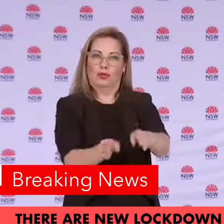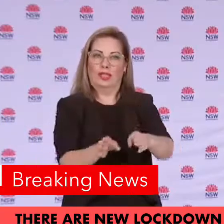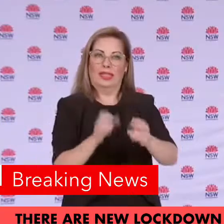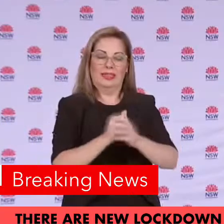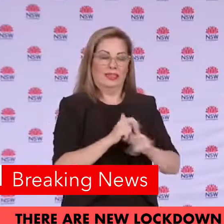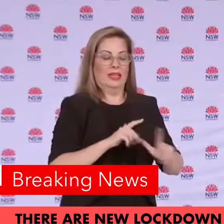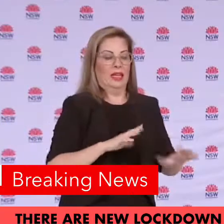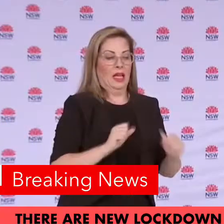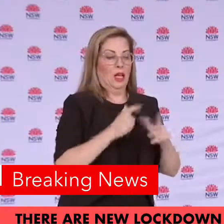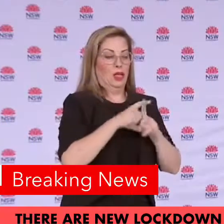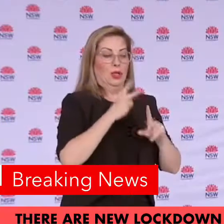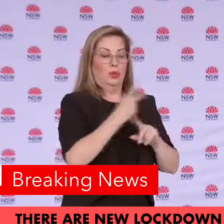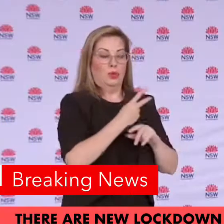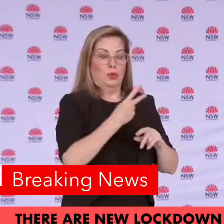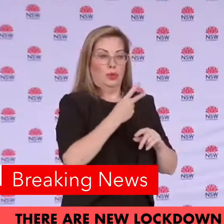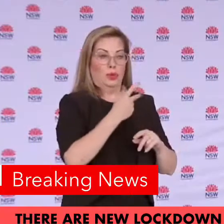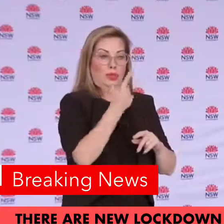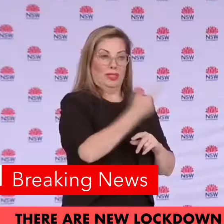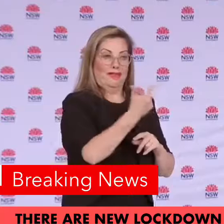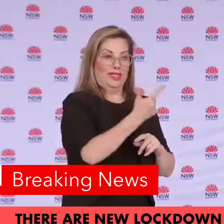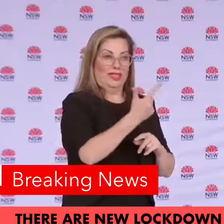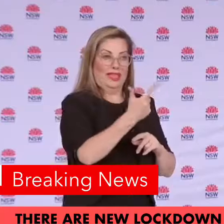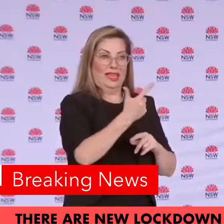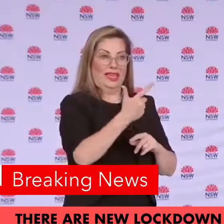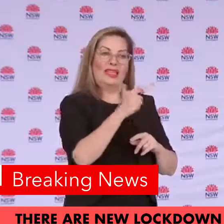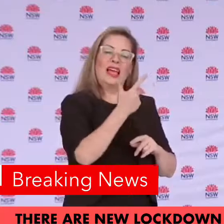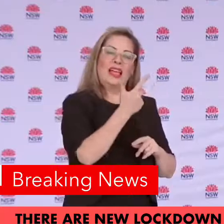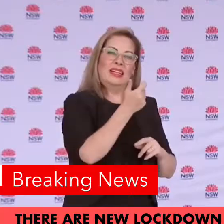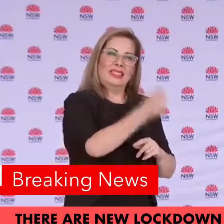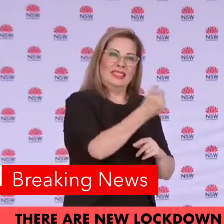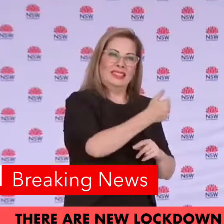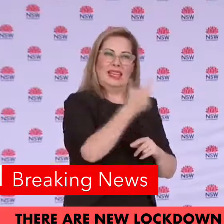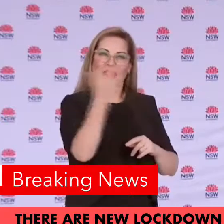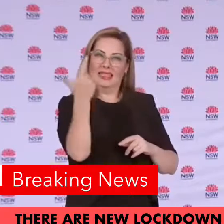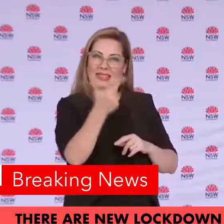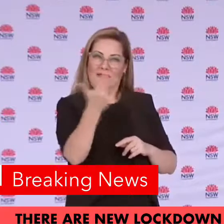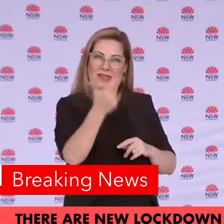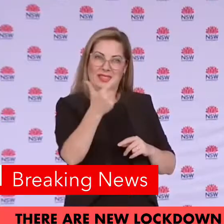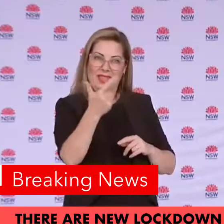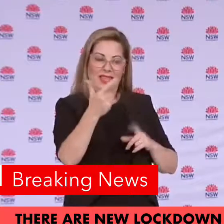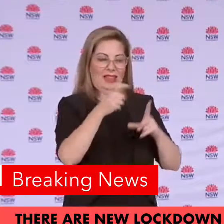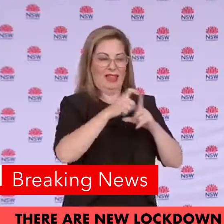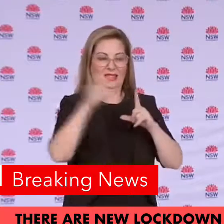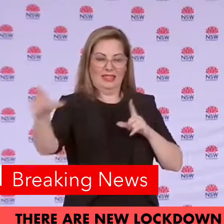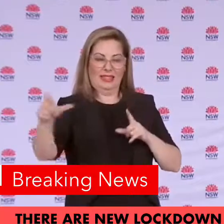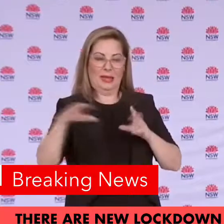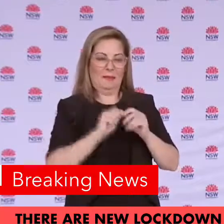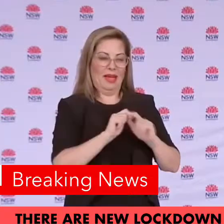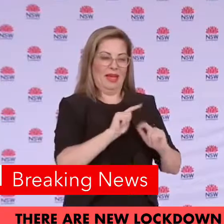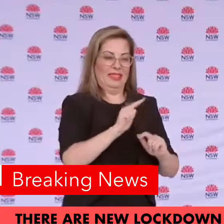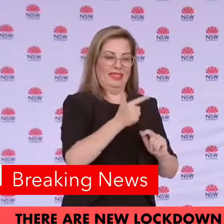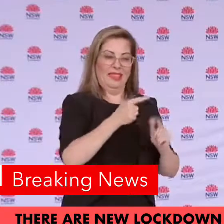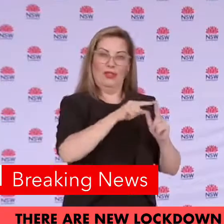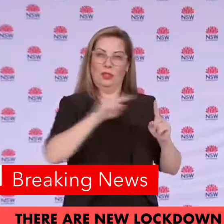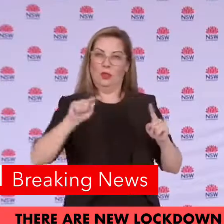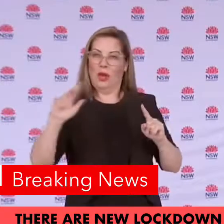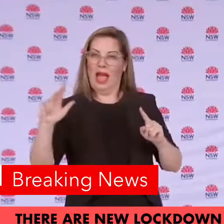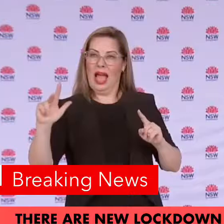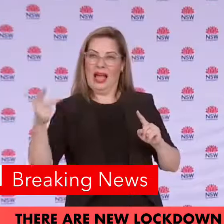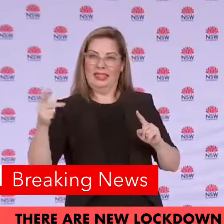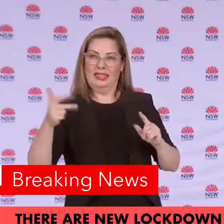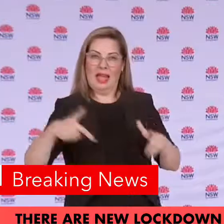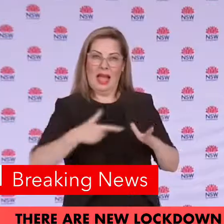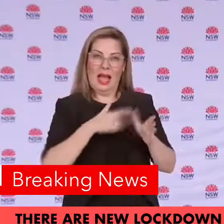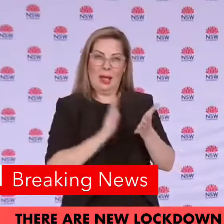a.m, Thursday the 17th of December from 7 a.m. to 8 a.m, and Friday the 18th of December from